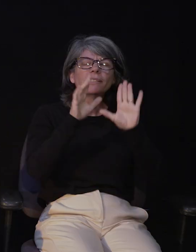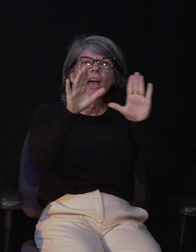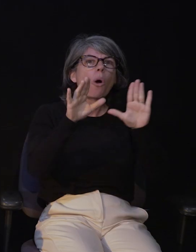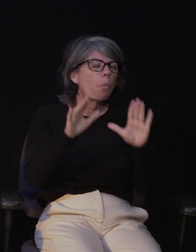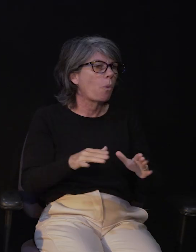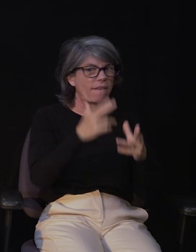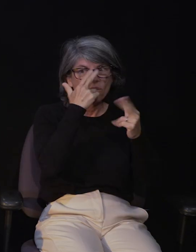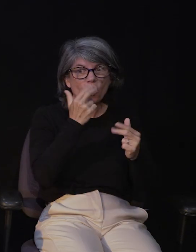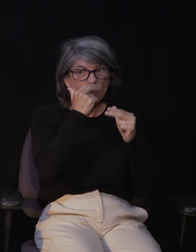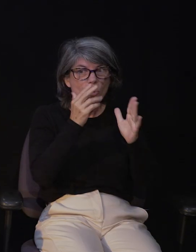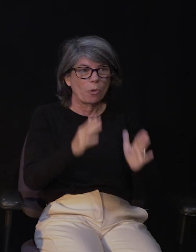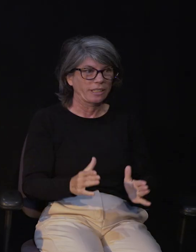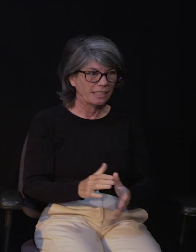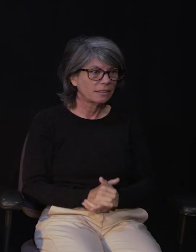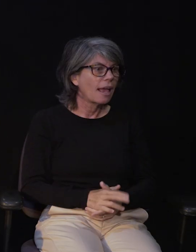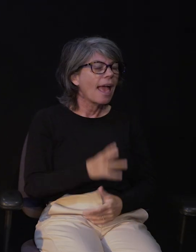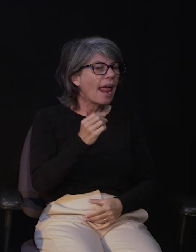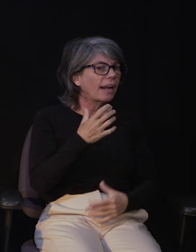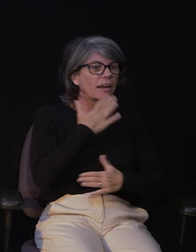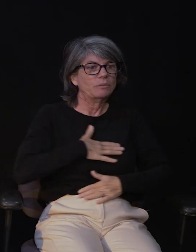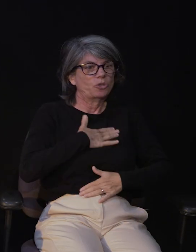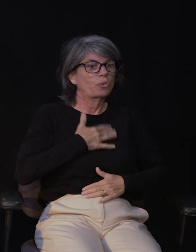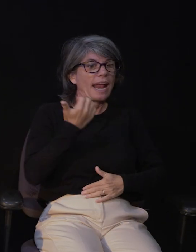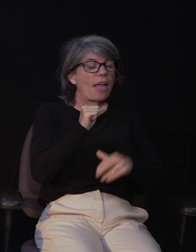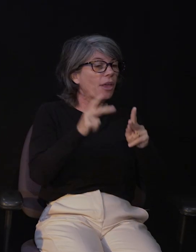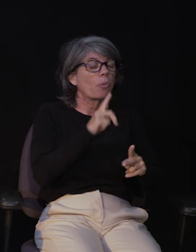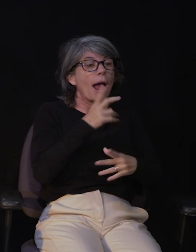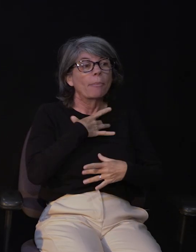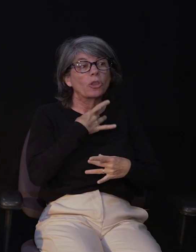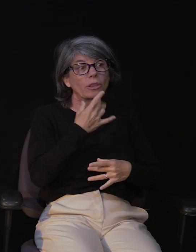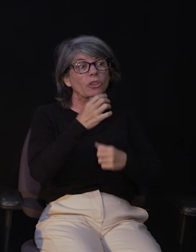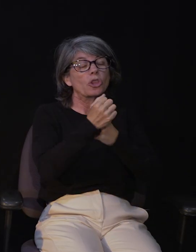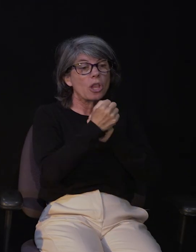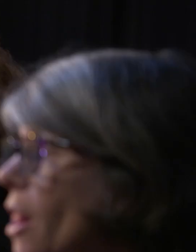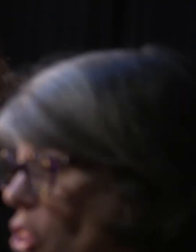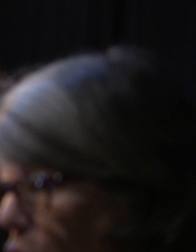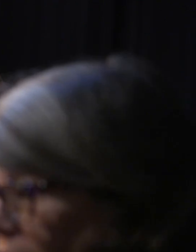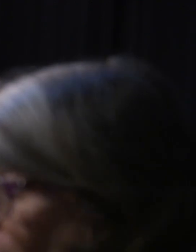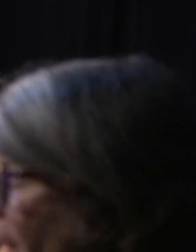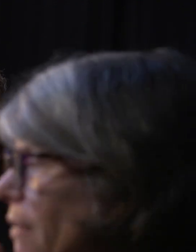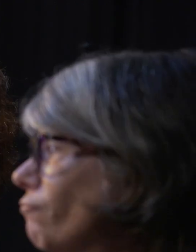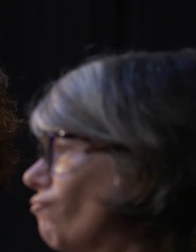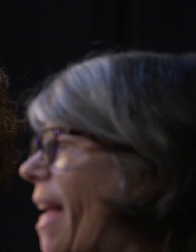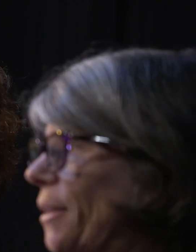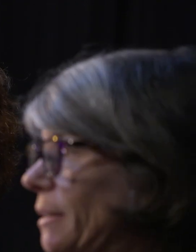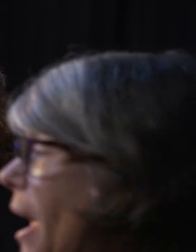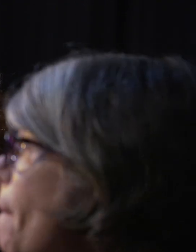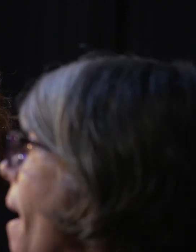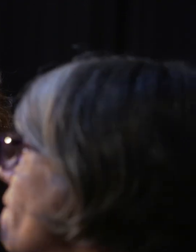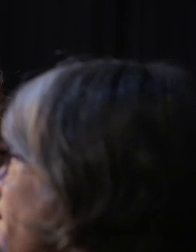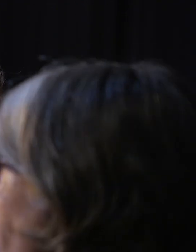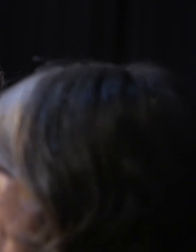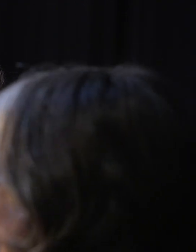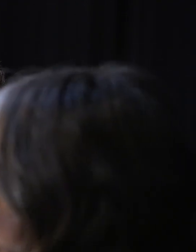wonderful humorist. And I like anything where I'm learning something and being entertained at the same time. Favorite movie that I